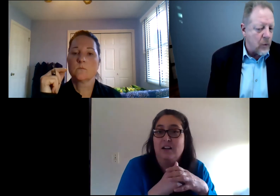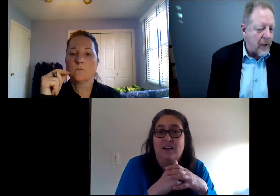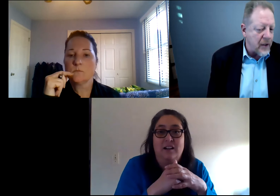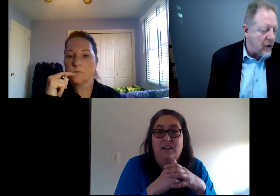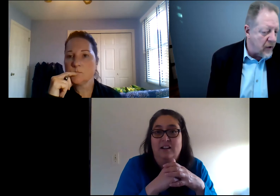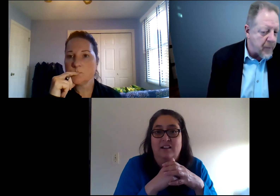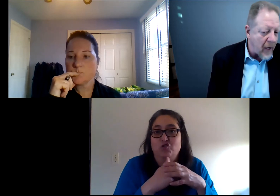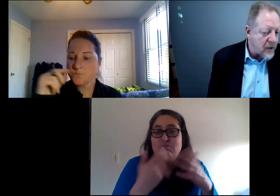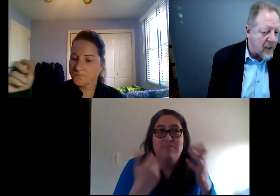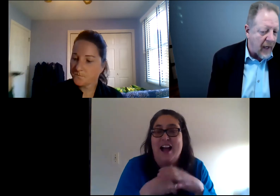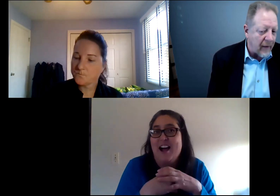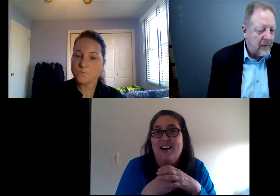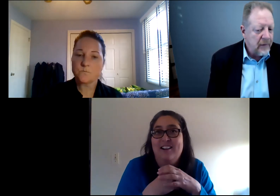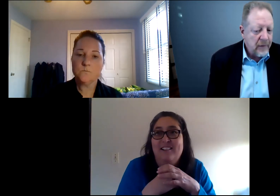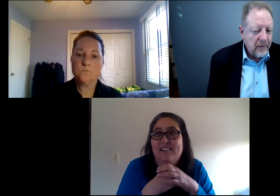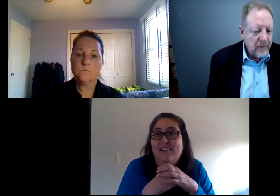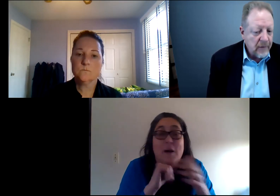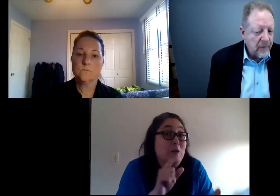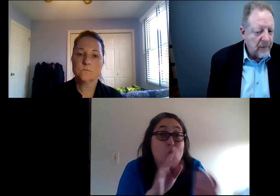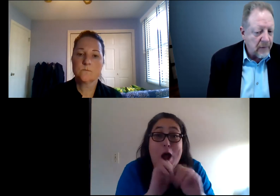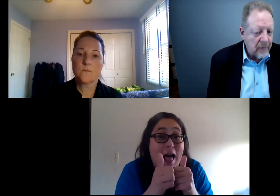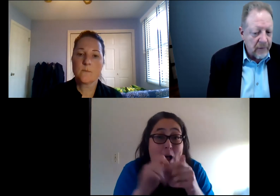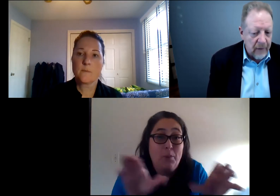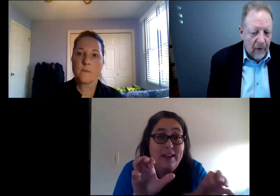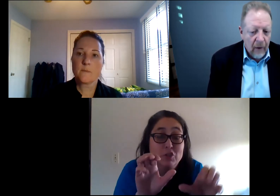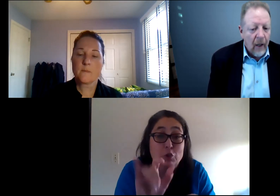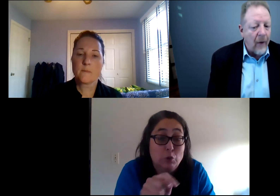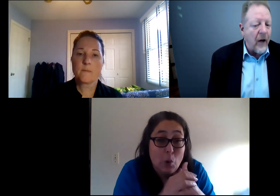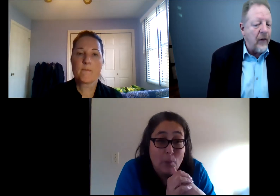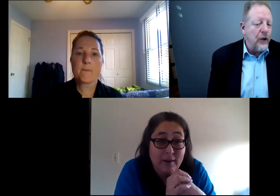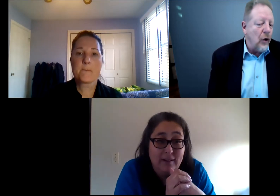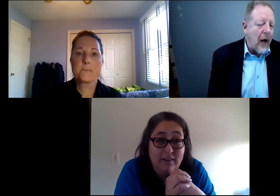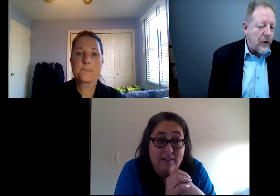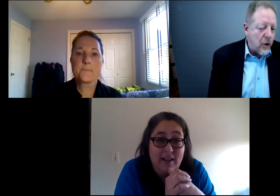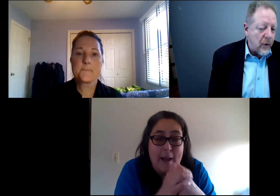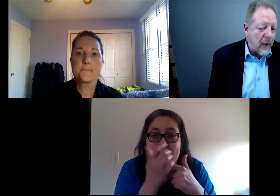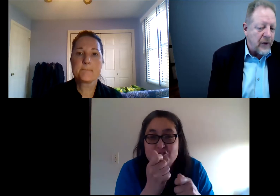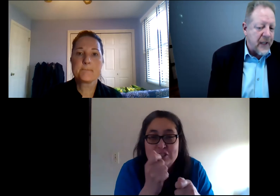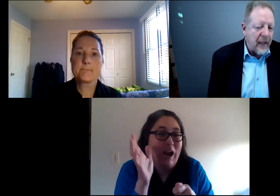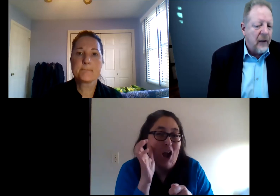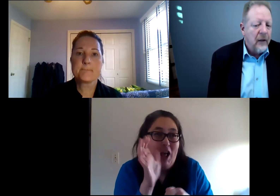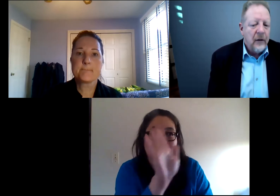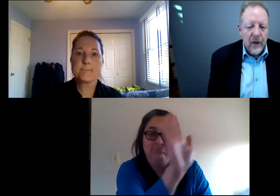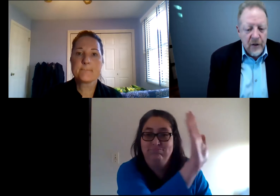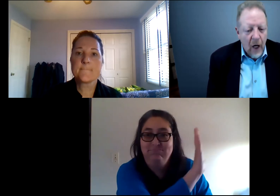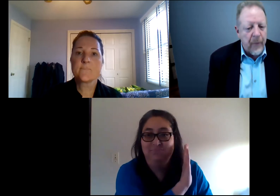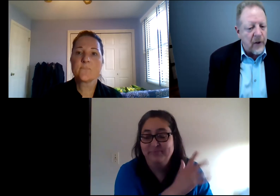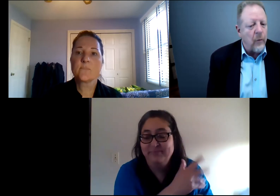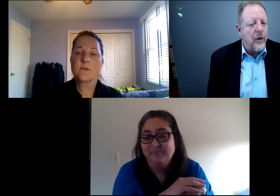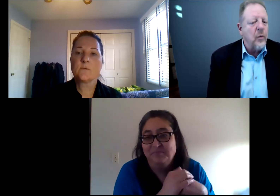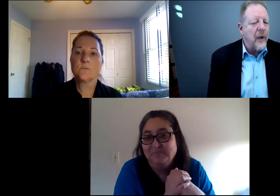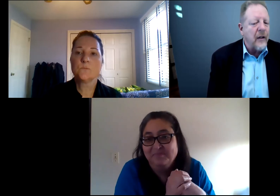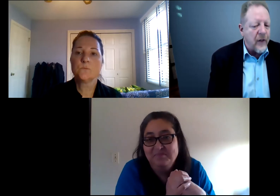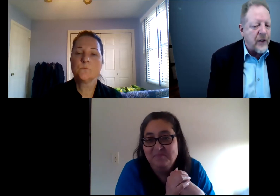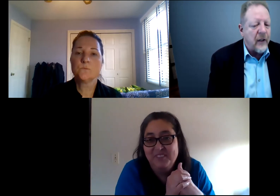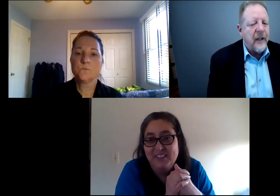and just wait to see who responds to that. You know, I'm not really sure how to do it. I'm just saying there's a company, you know,